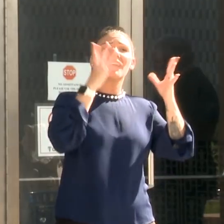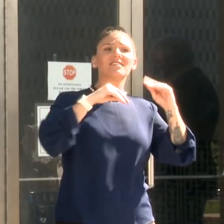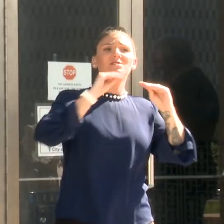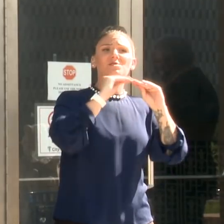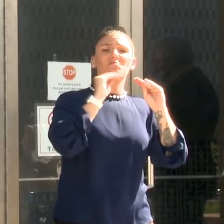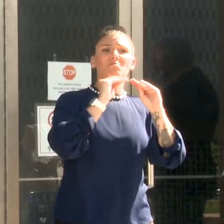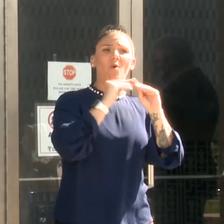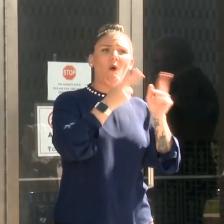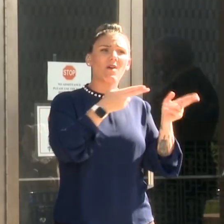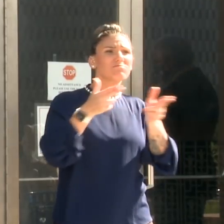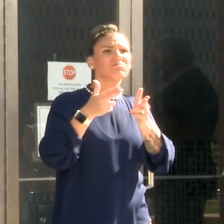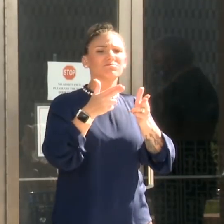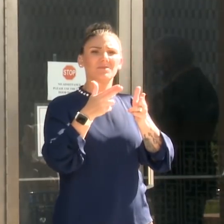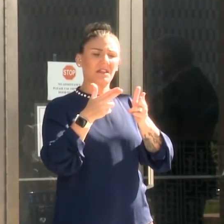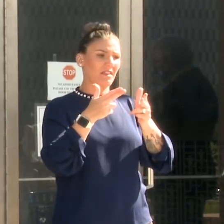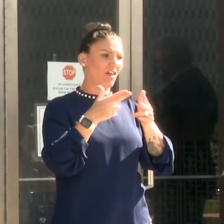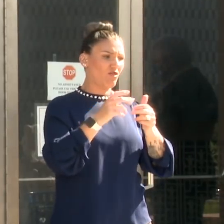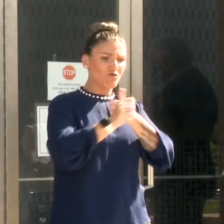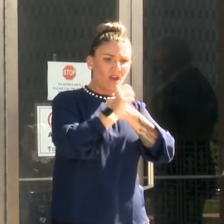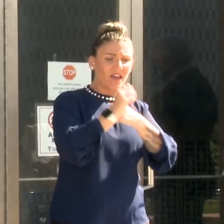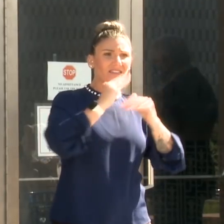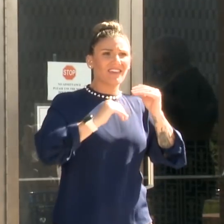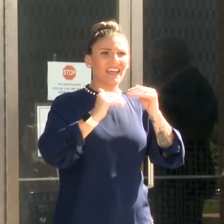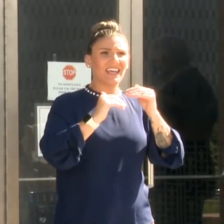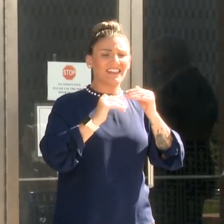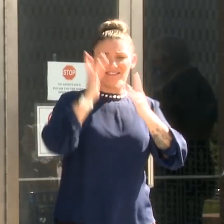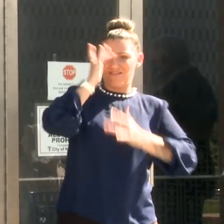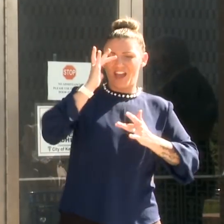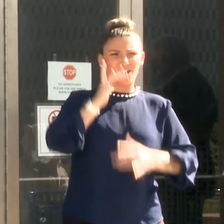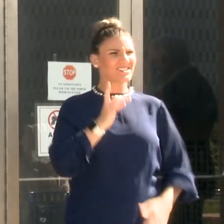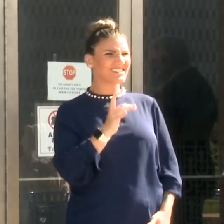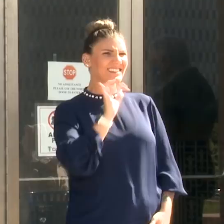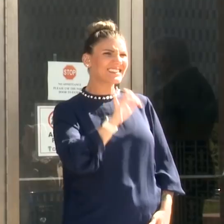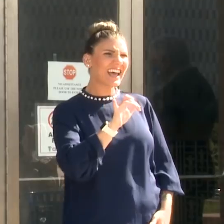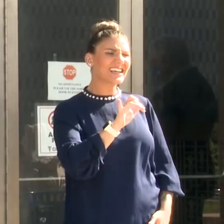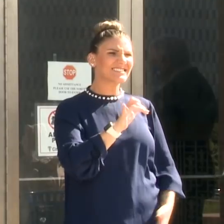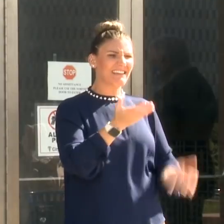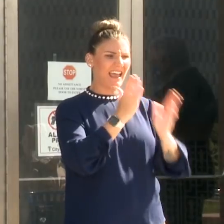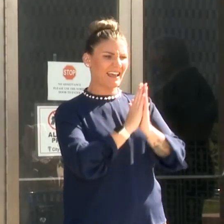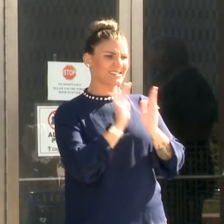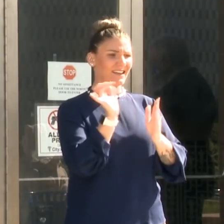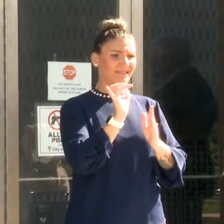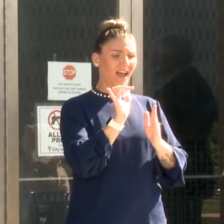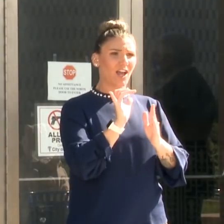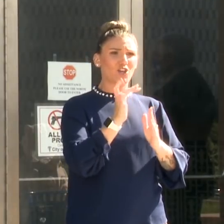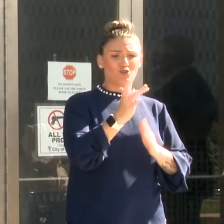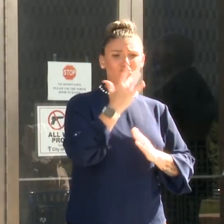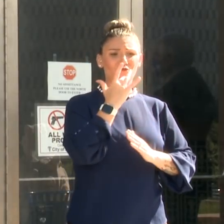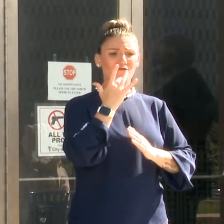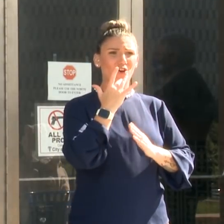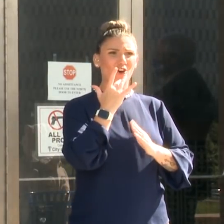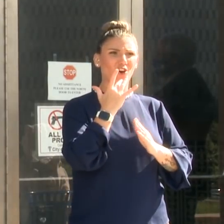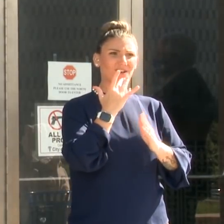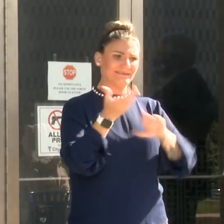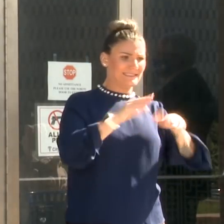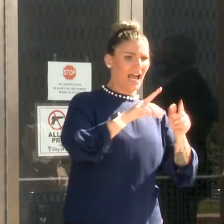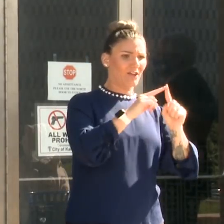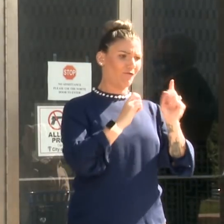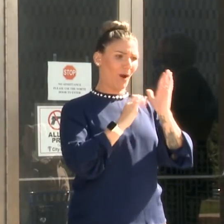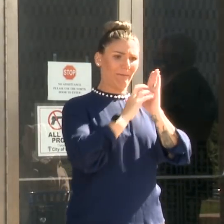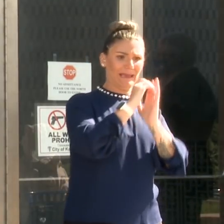the virus right now? John, that's like asking, would you rather die of cancer or die of a gunshot wound? I